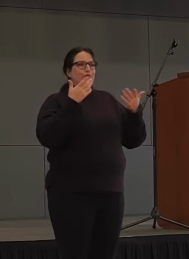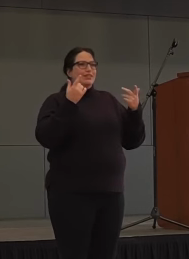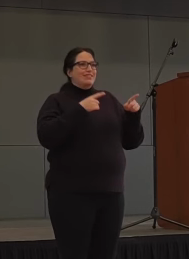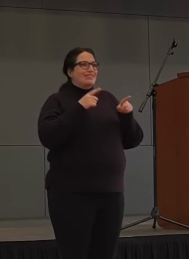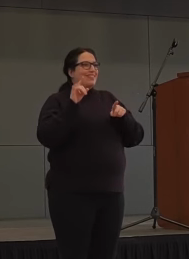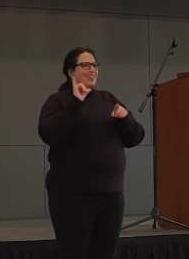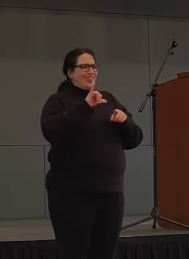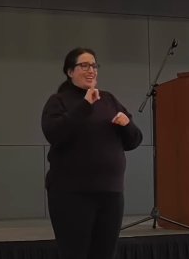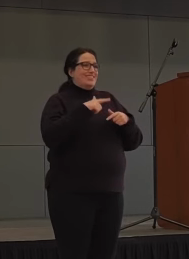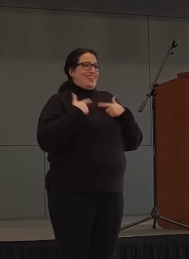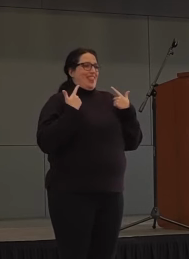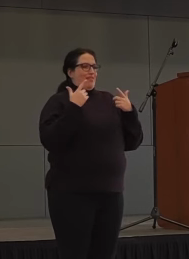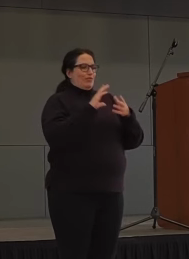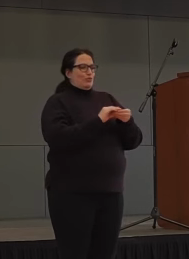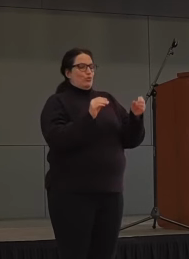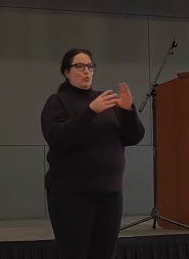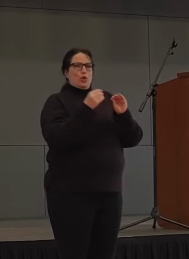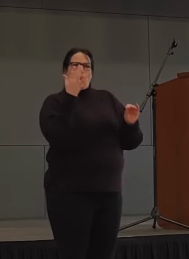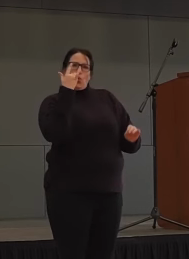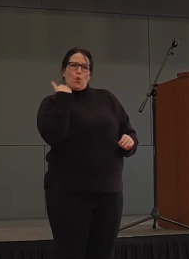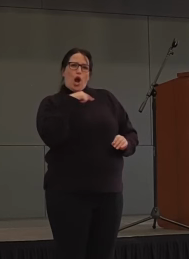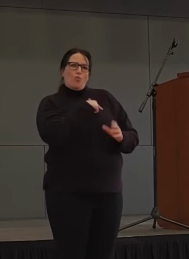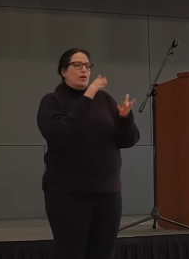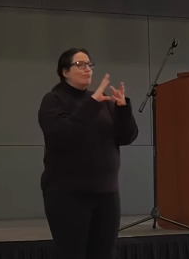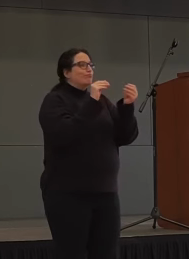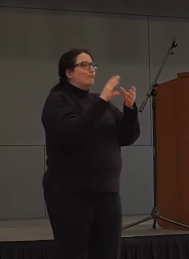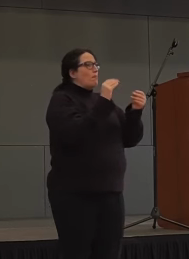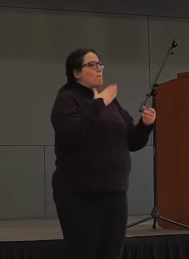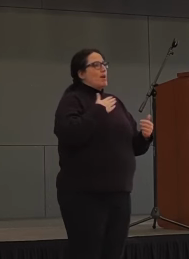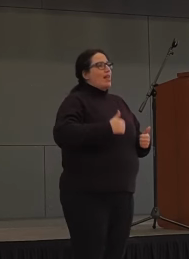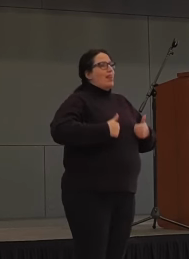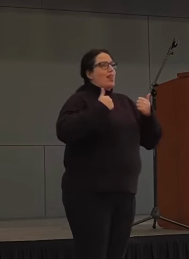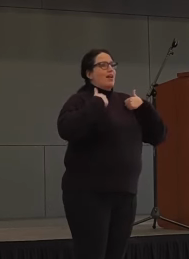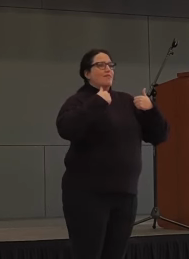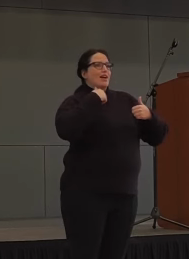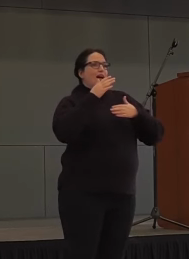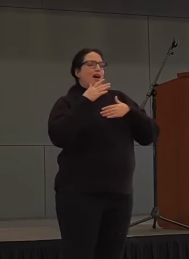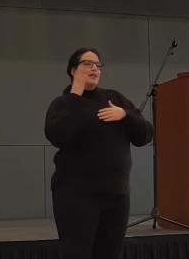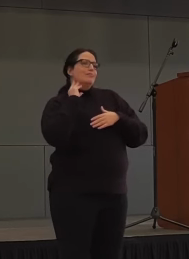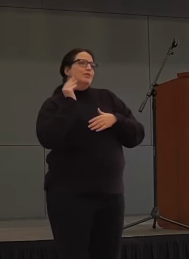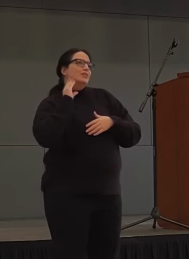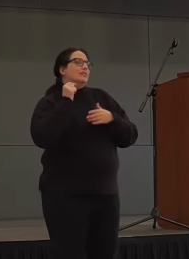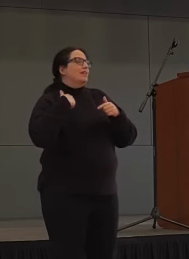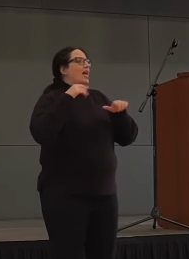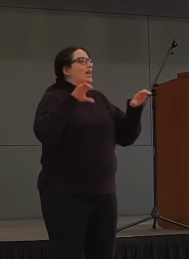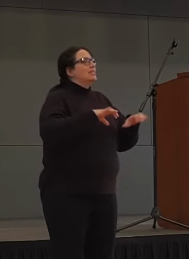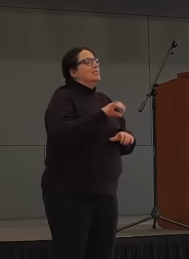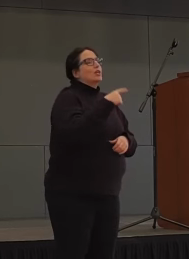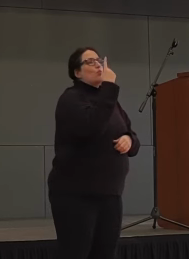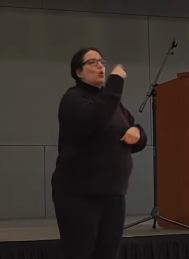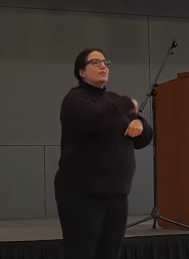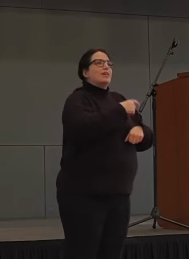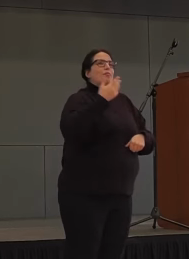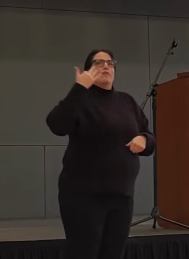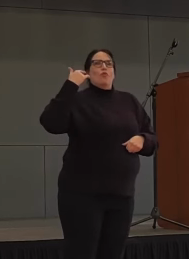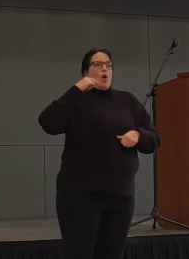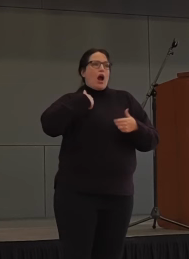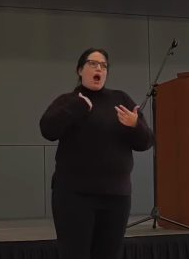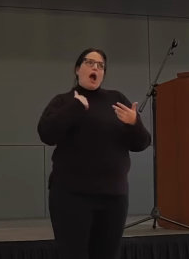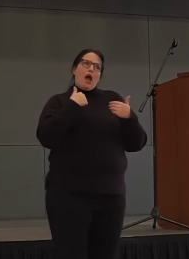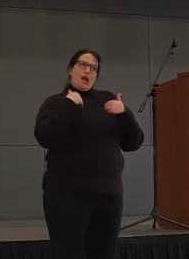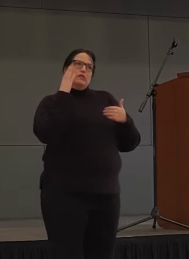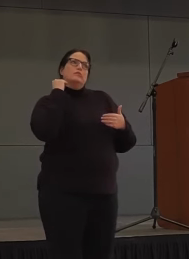do we tell our life stories? Because they're fun. They encourage conversation. It provides a way to